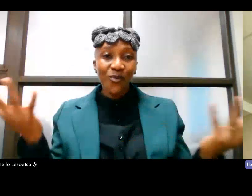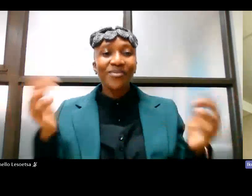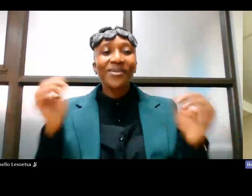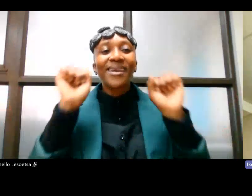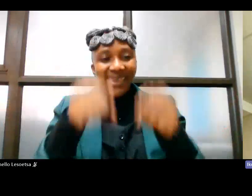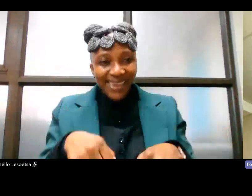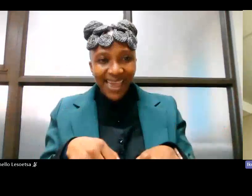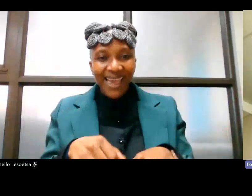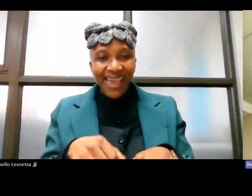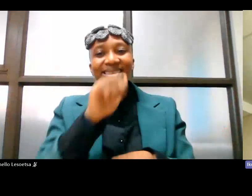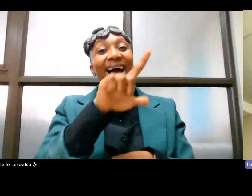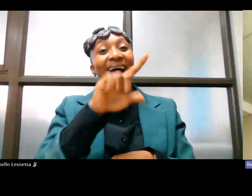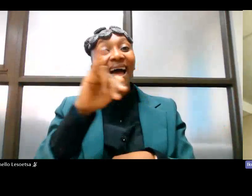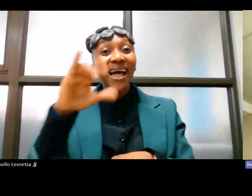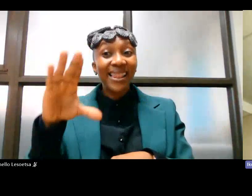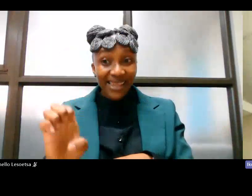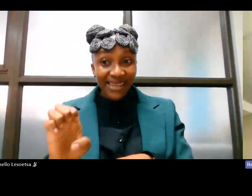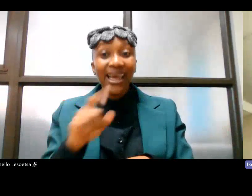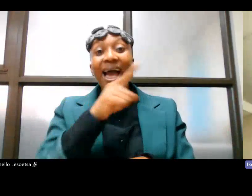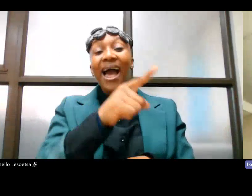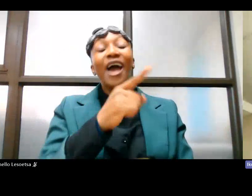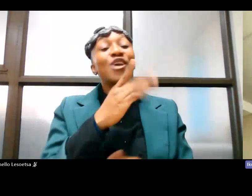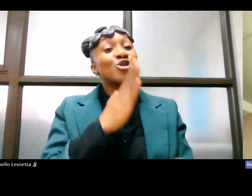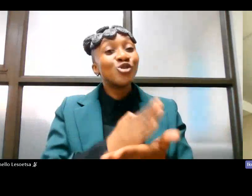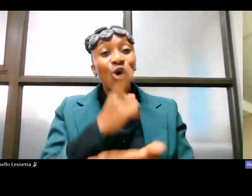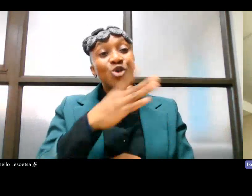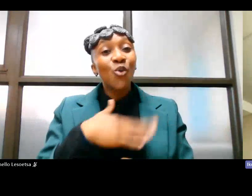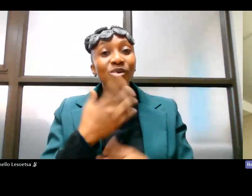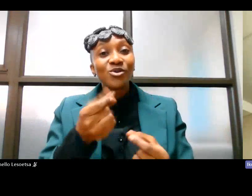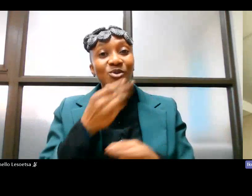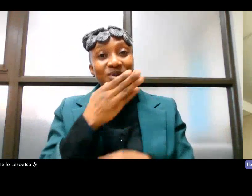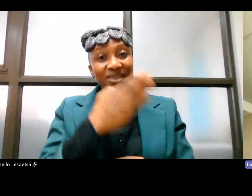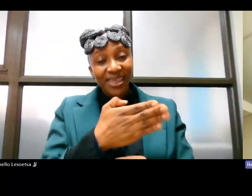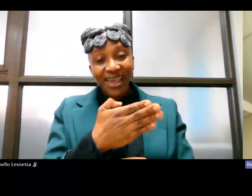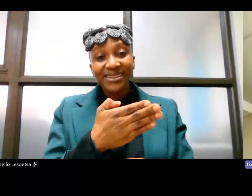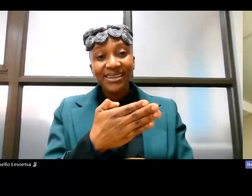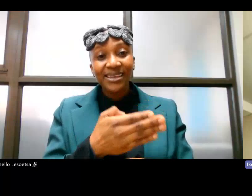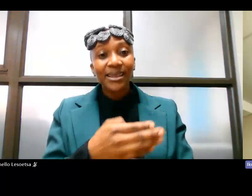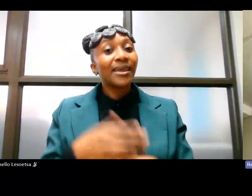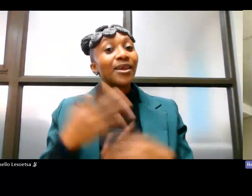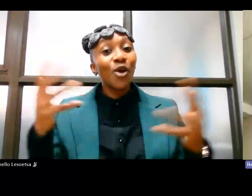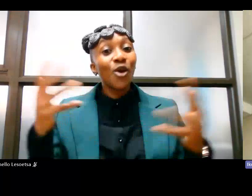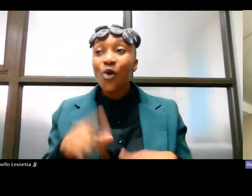you sure you want to do that? You might be opening a kind of bombs. You'll be shocked.